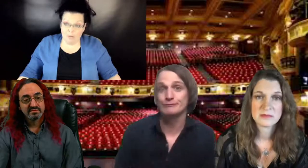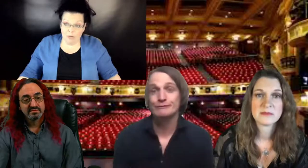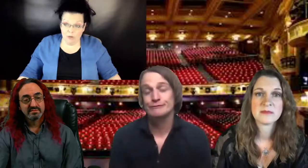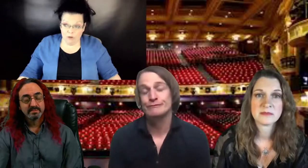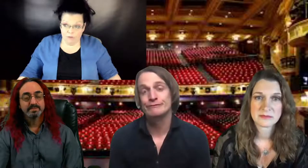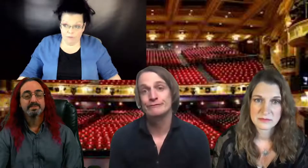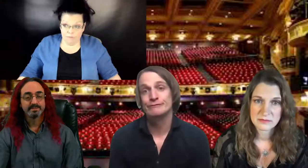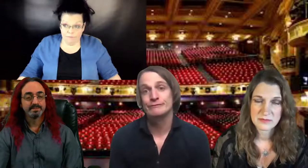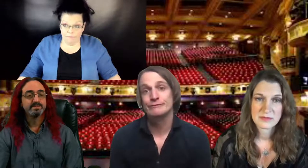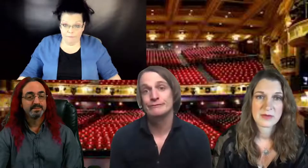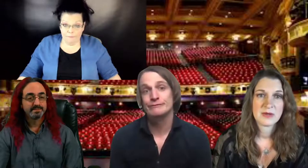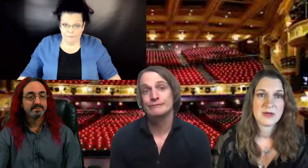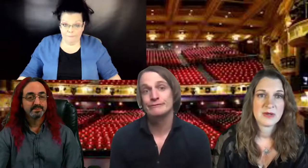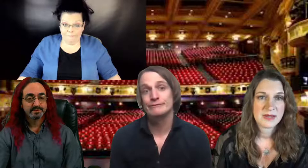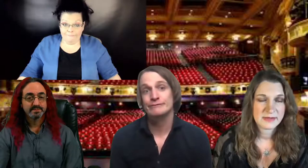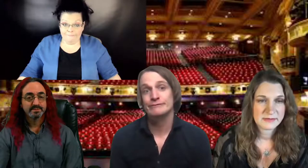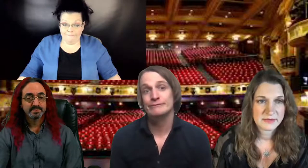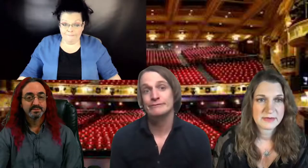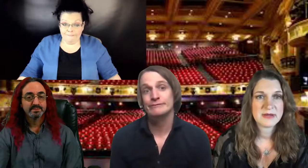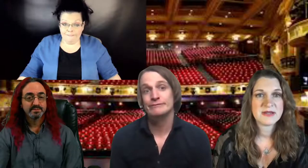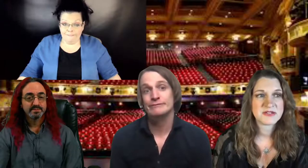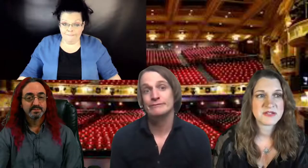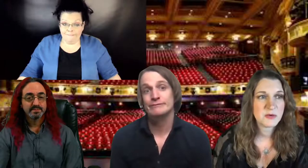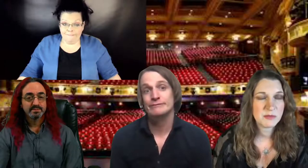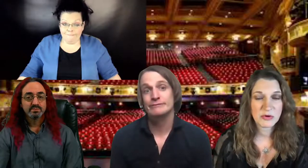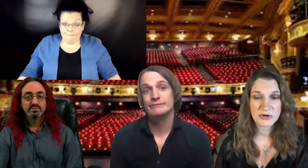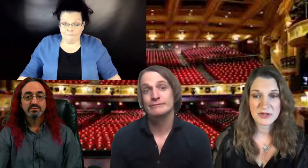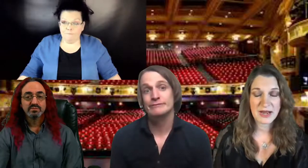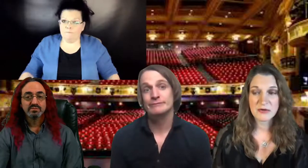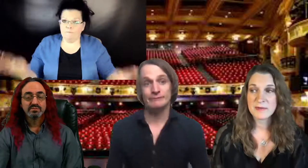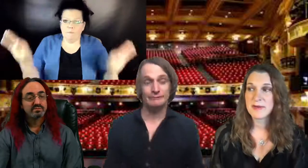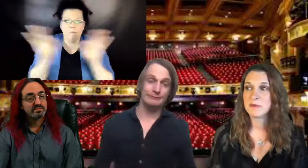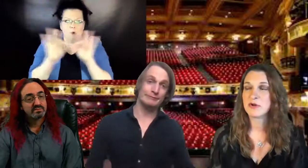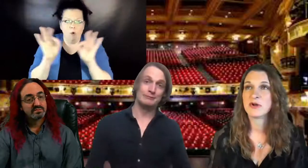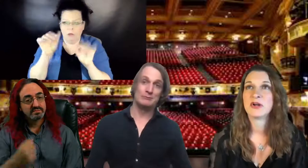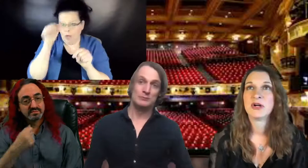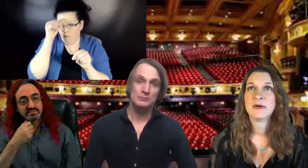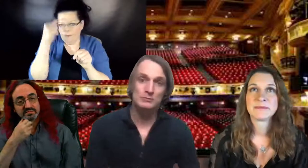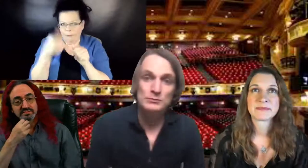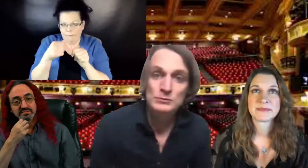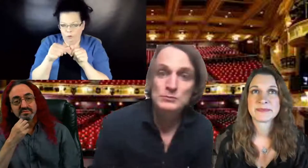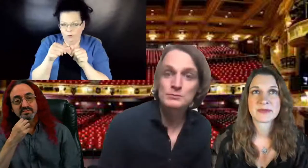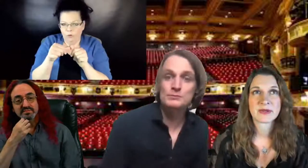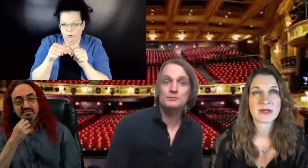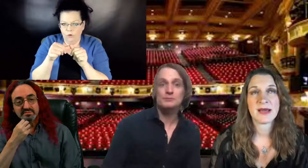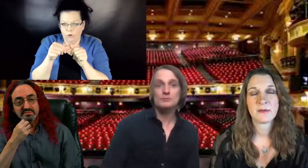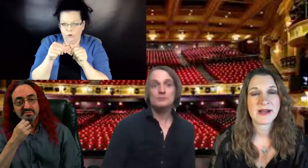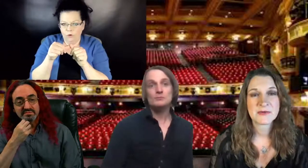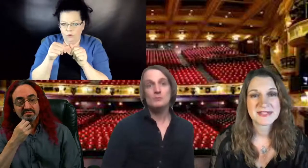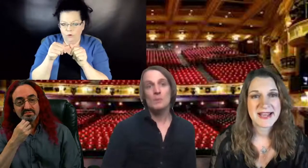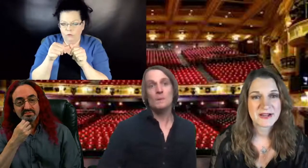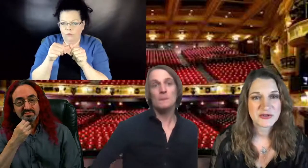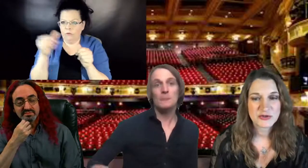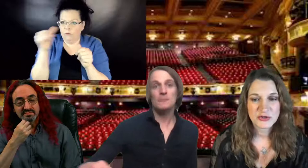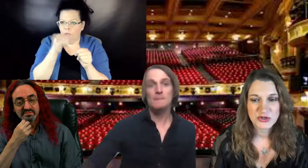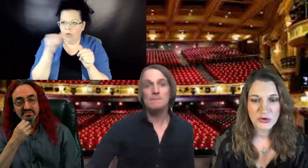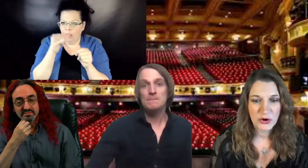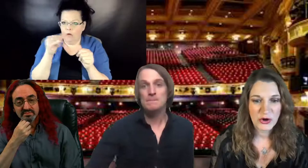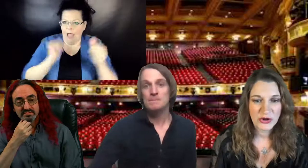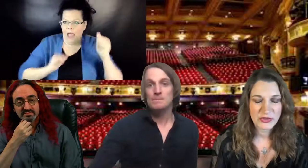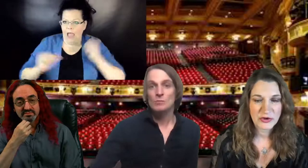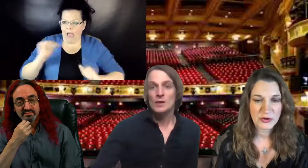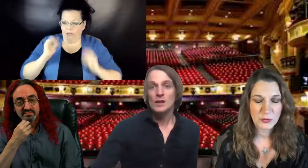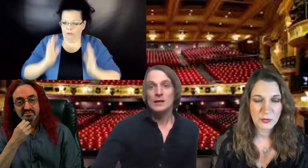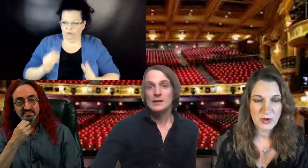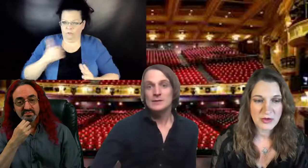is a priority. It's so important. I remember, God, when I was an actor in New